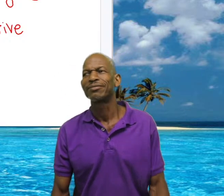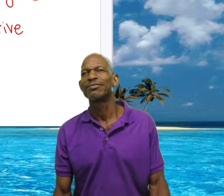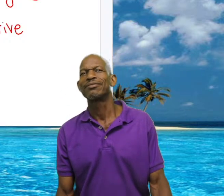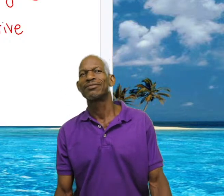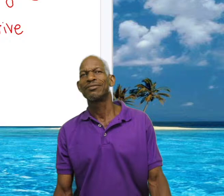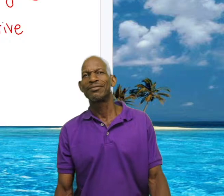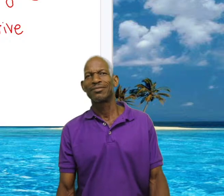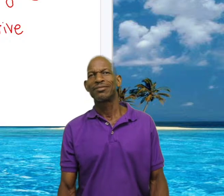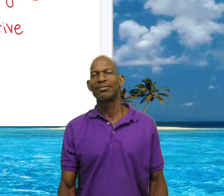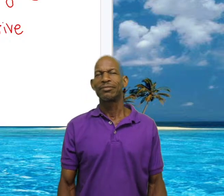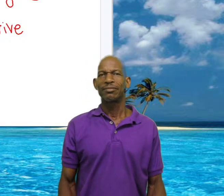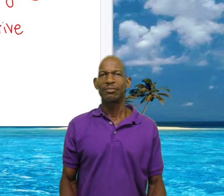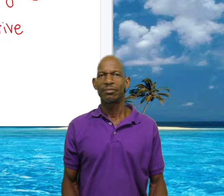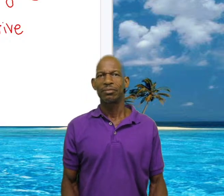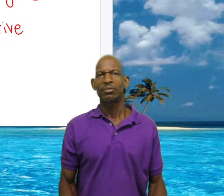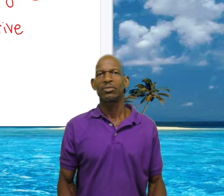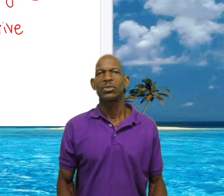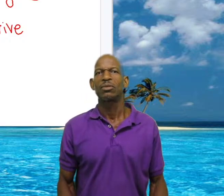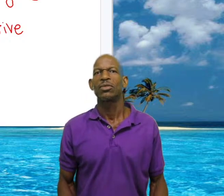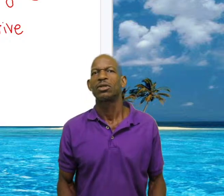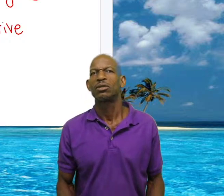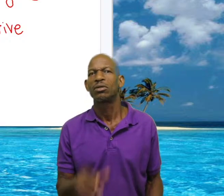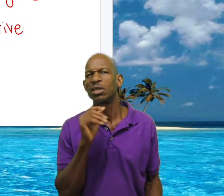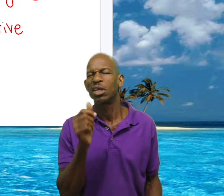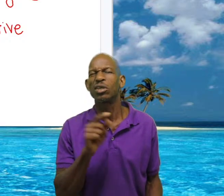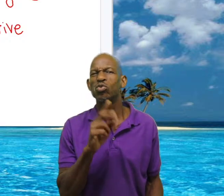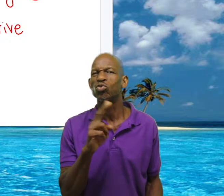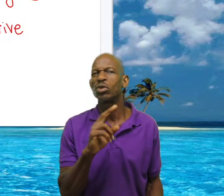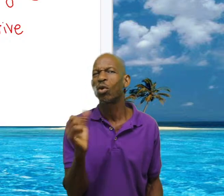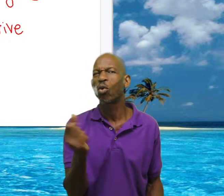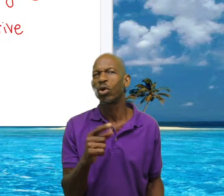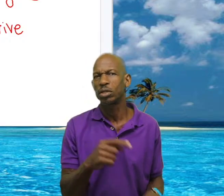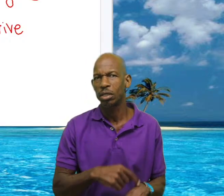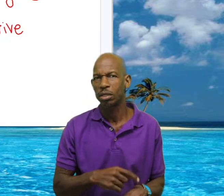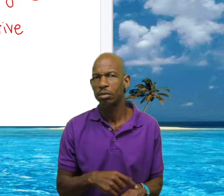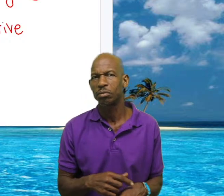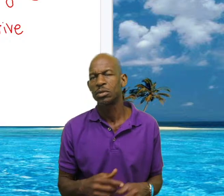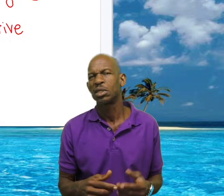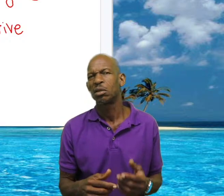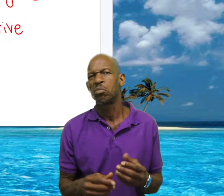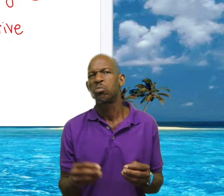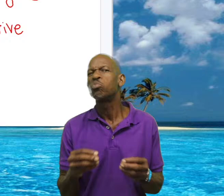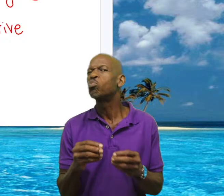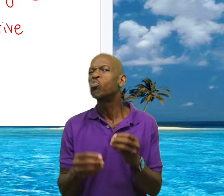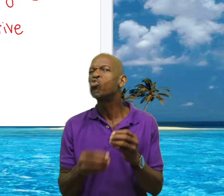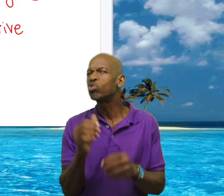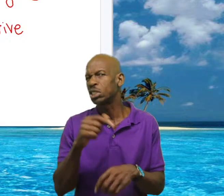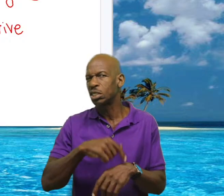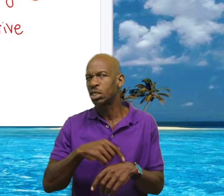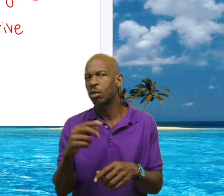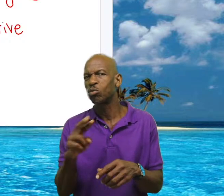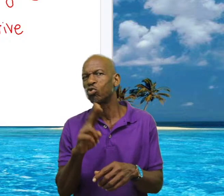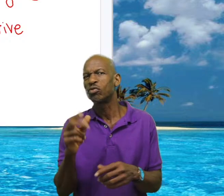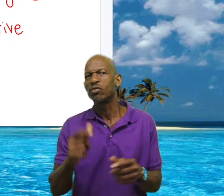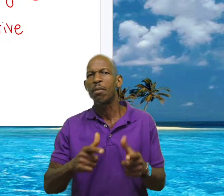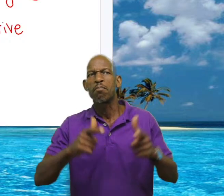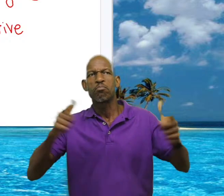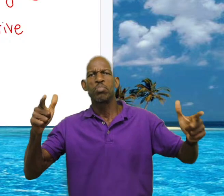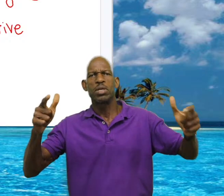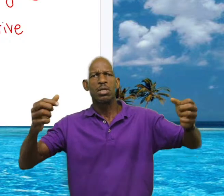certain times. Right? We don't use it all the time. You got to know when to use it. Right? So drive. Another word